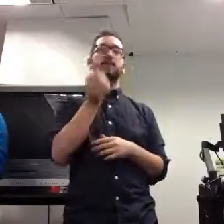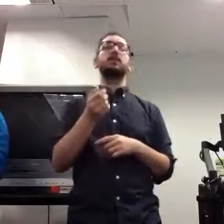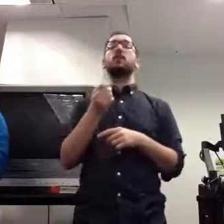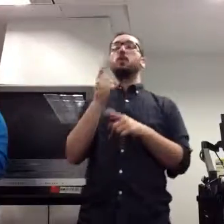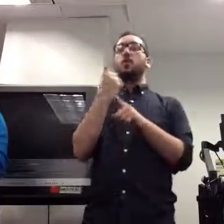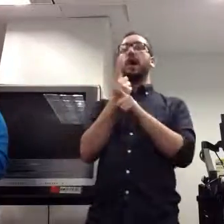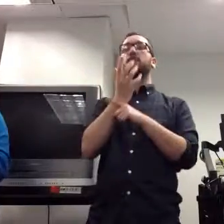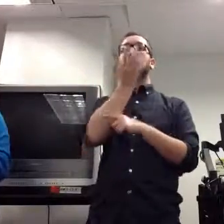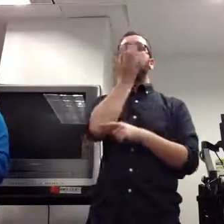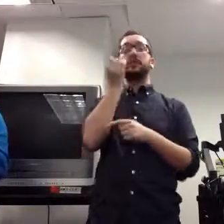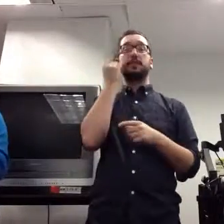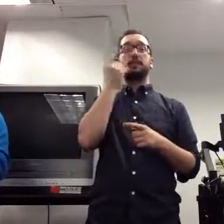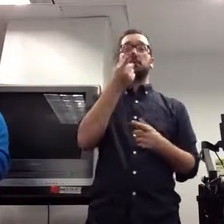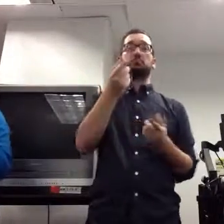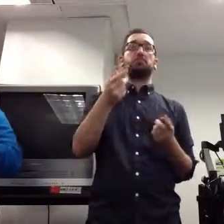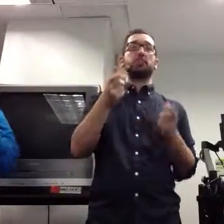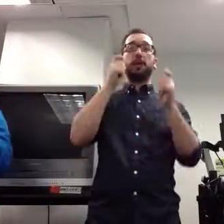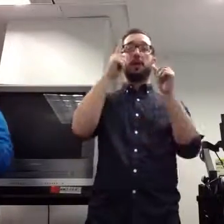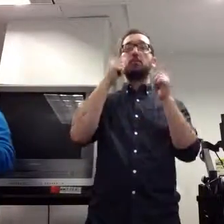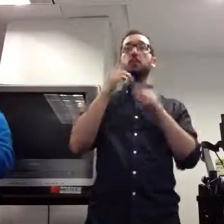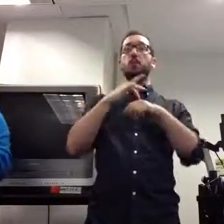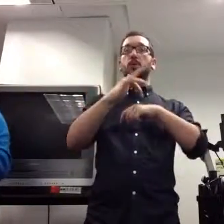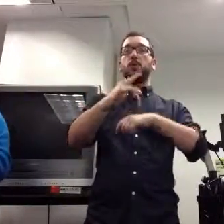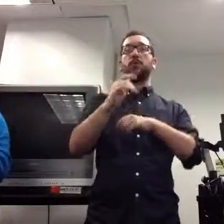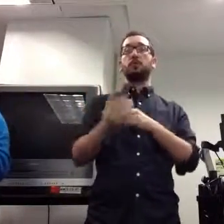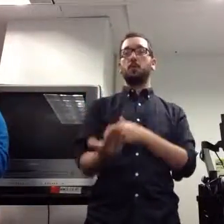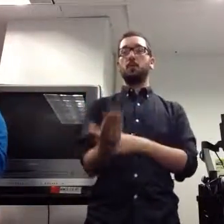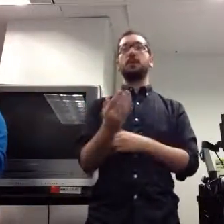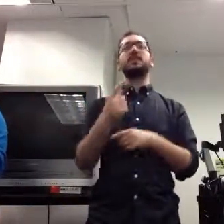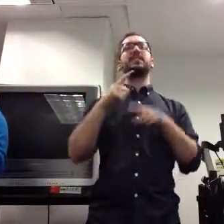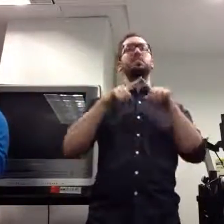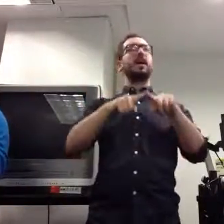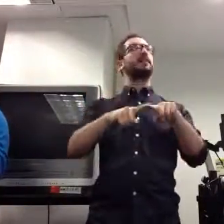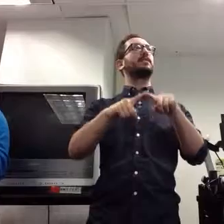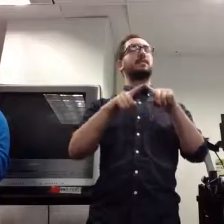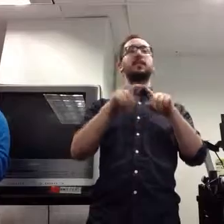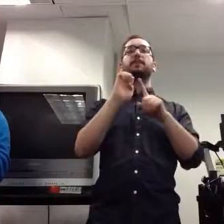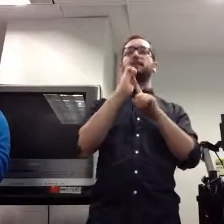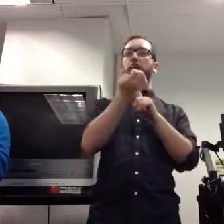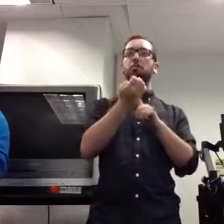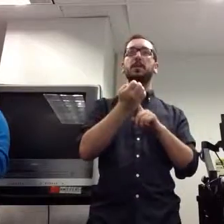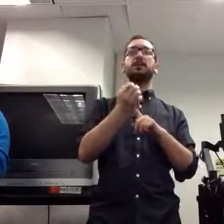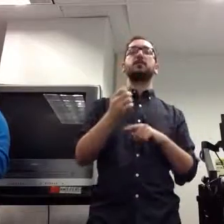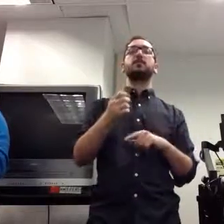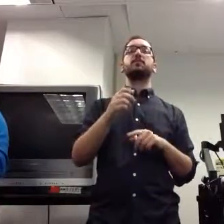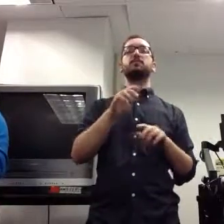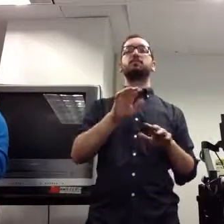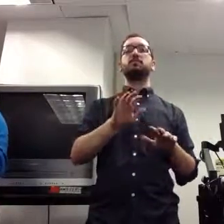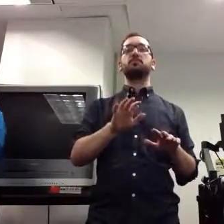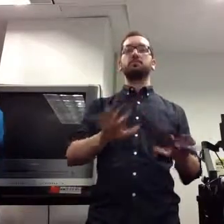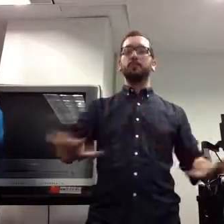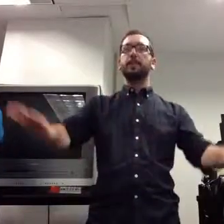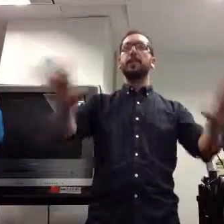and early, and it depends on the environmental situation, and take off your socks and shoes